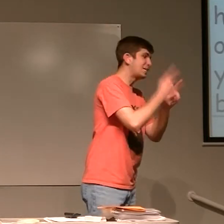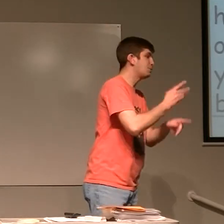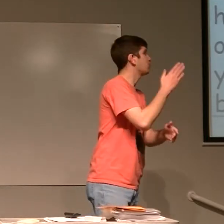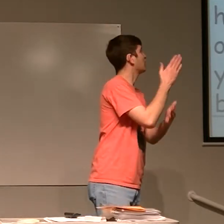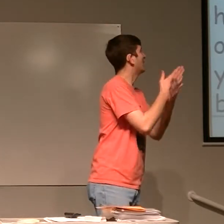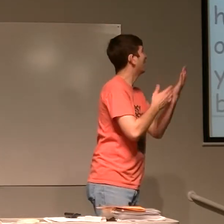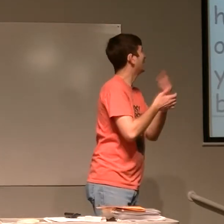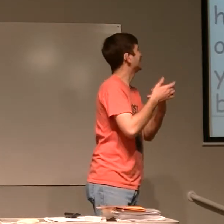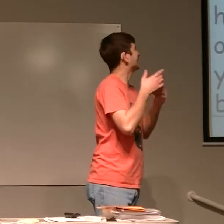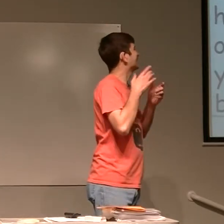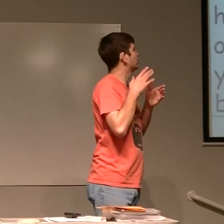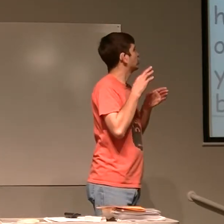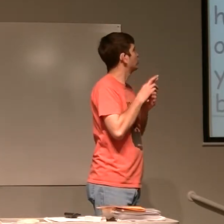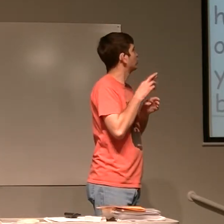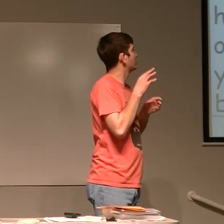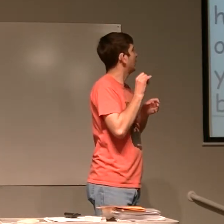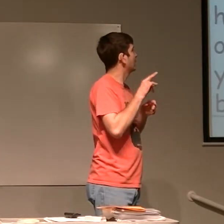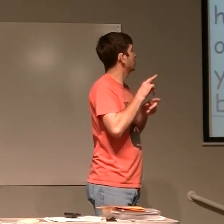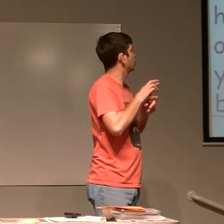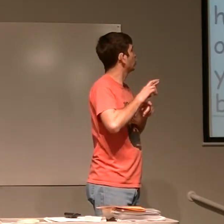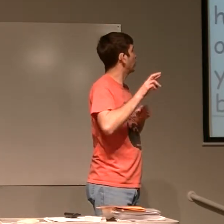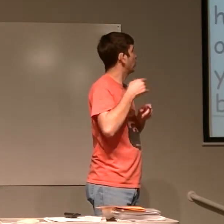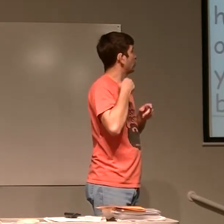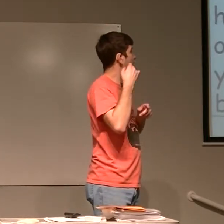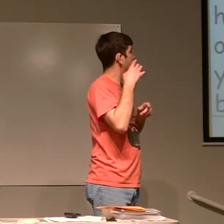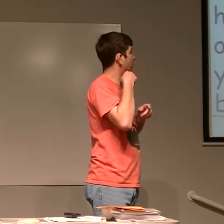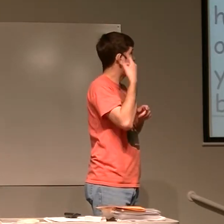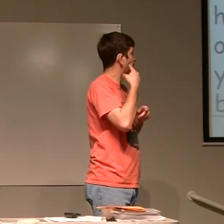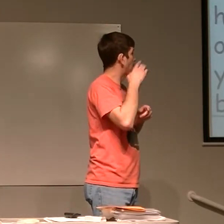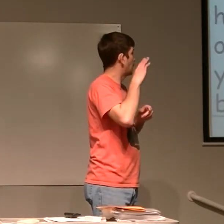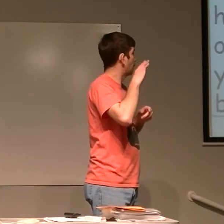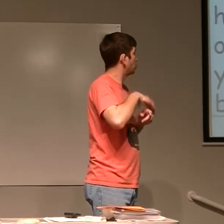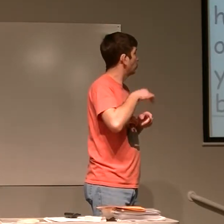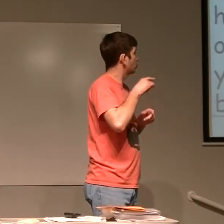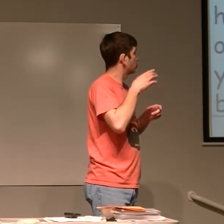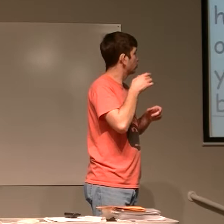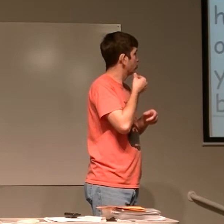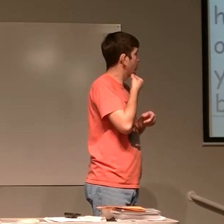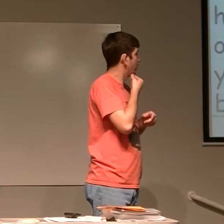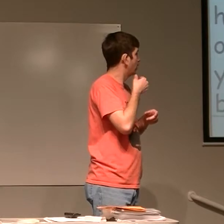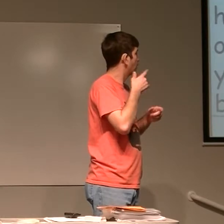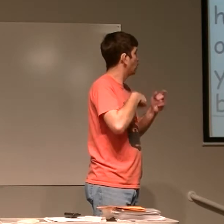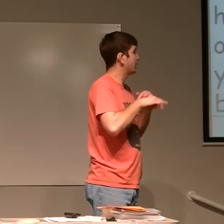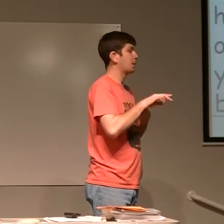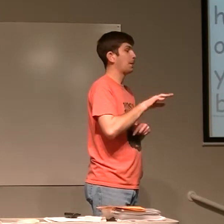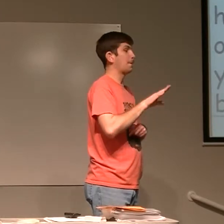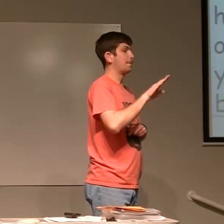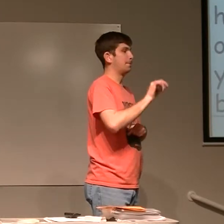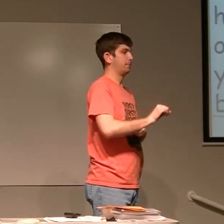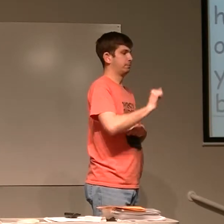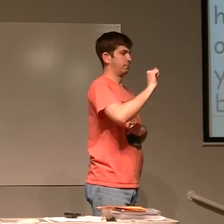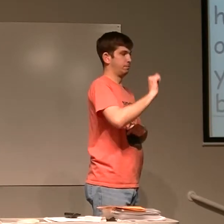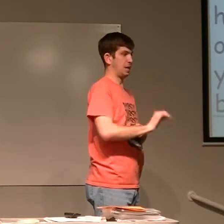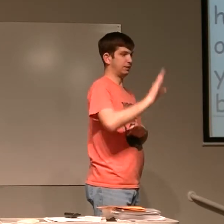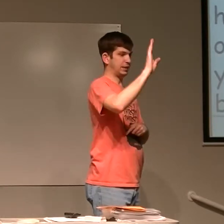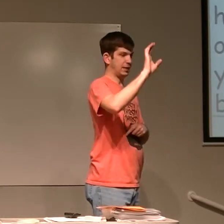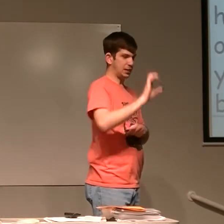keep your hand slightly to the right of your face, below your chin. Avoid bouncing